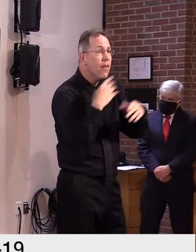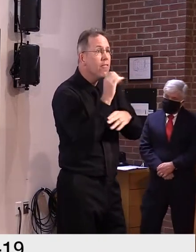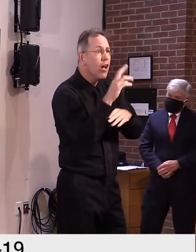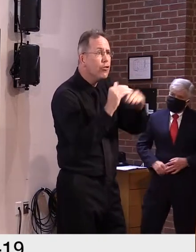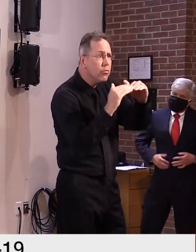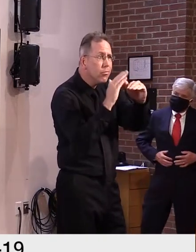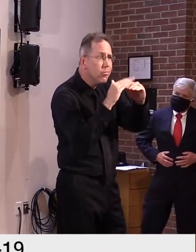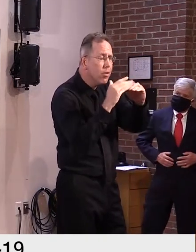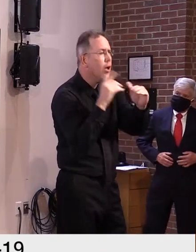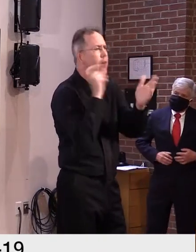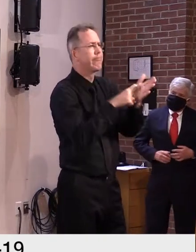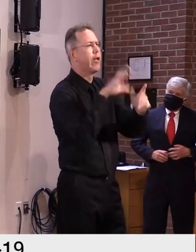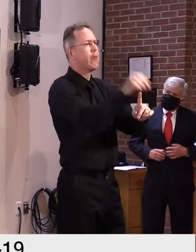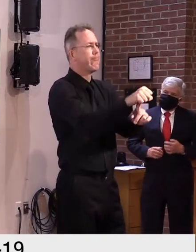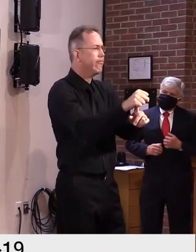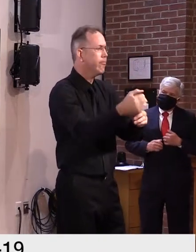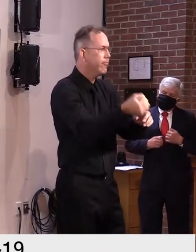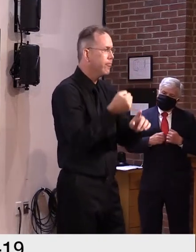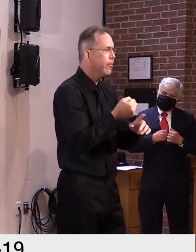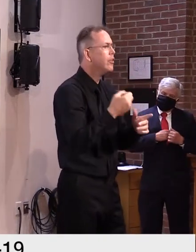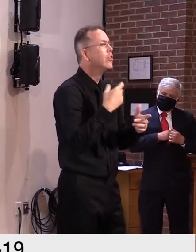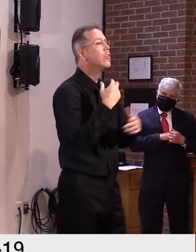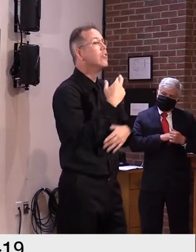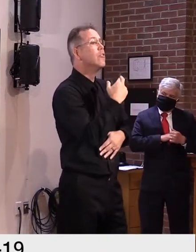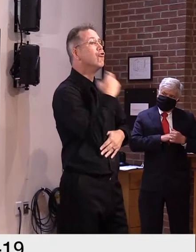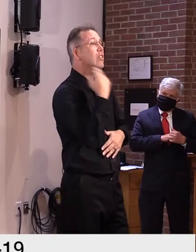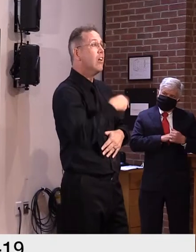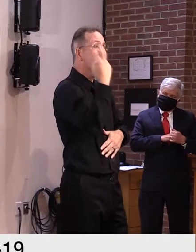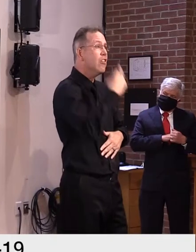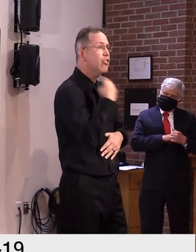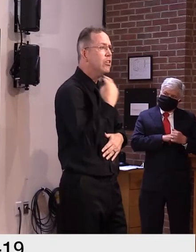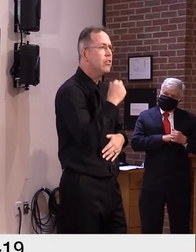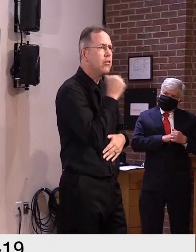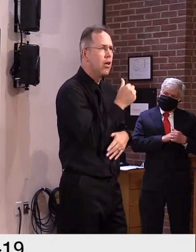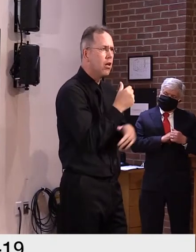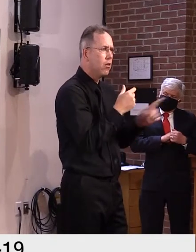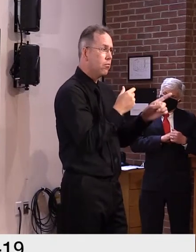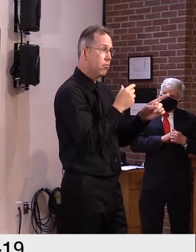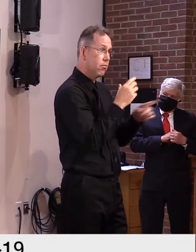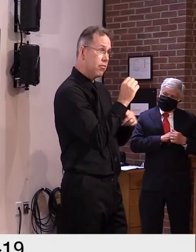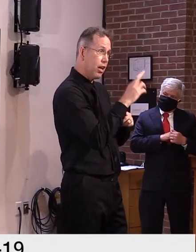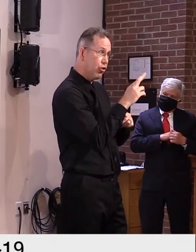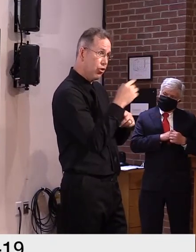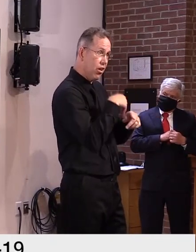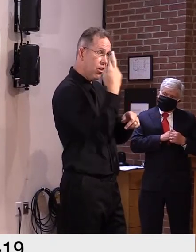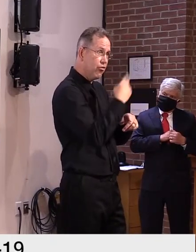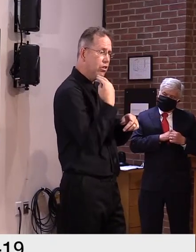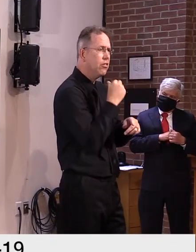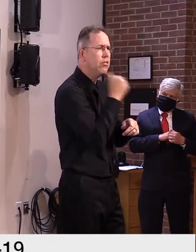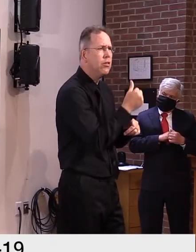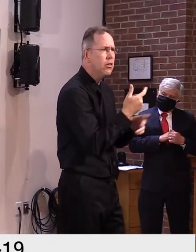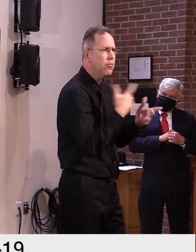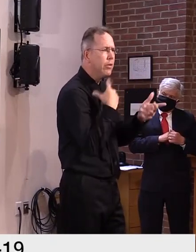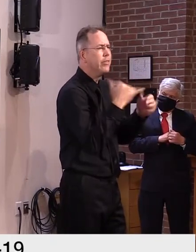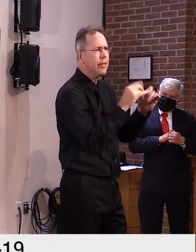that have to do with non-cancer, but still medical risks. Some of them have to do with